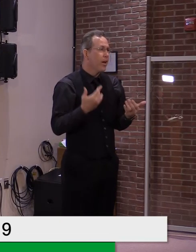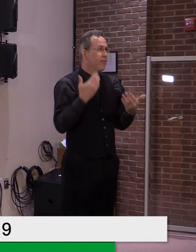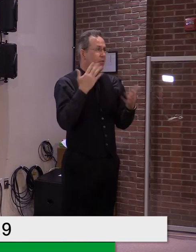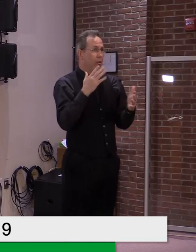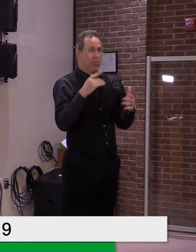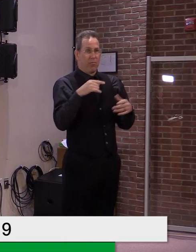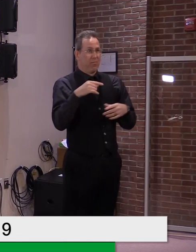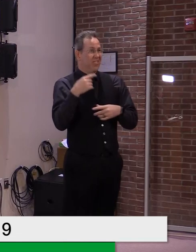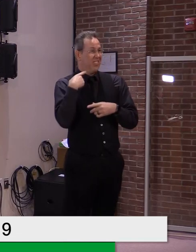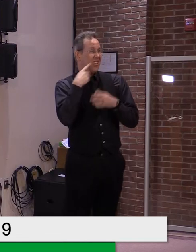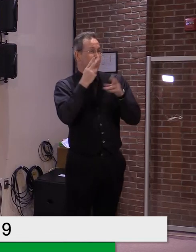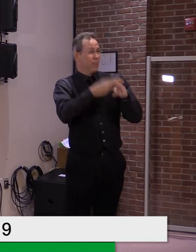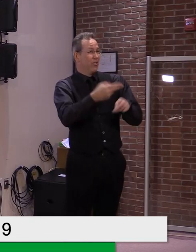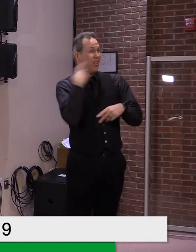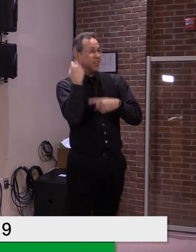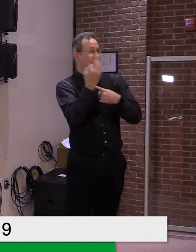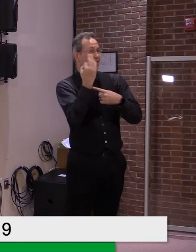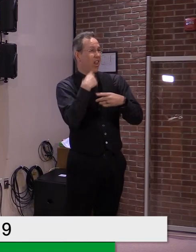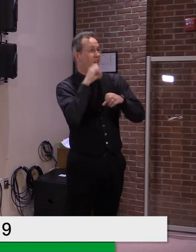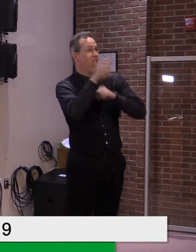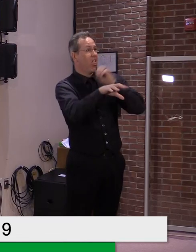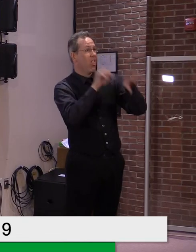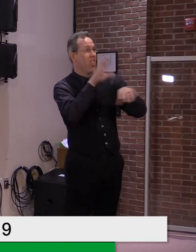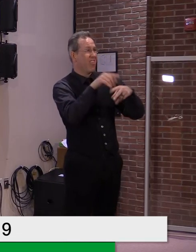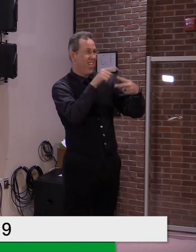been some reaction to that.